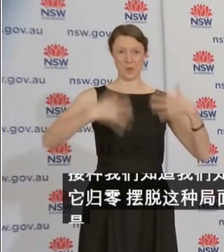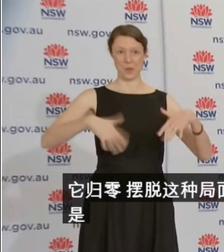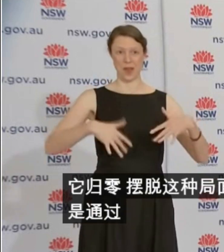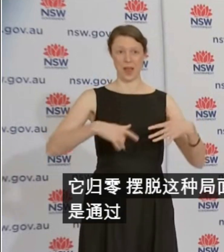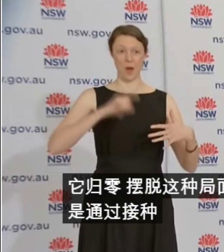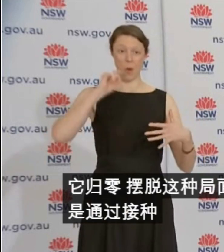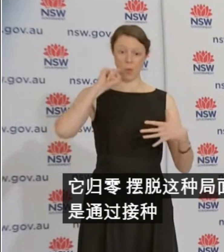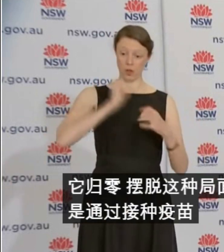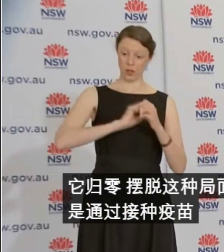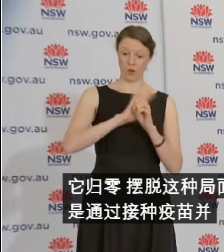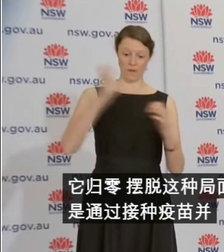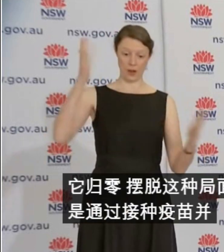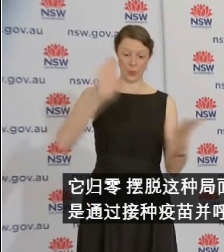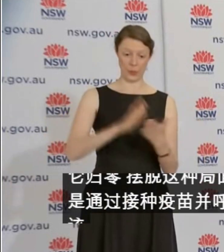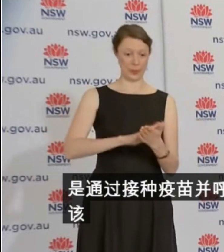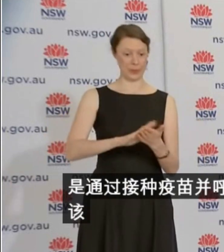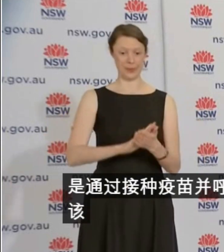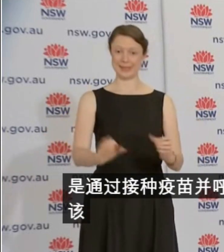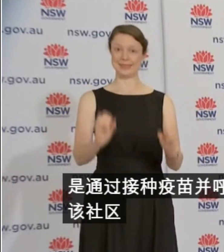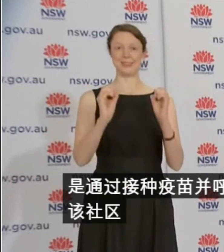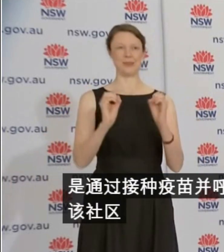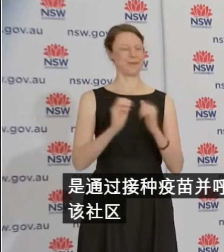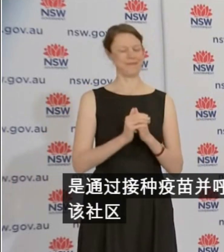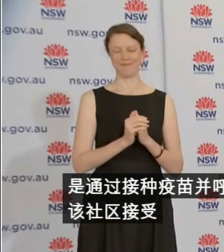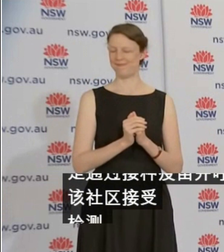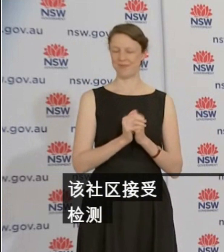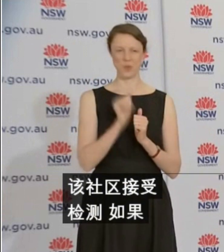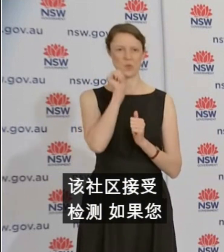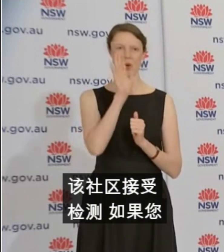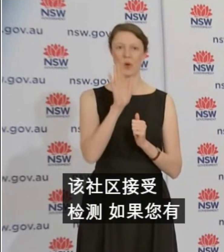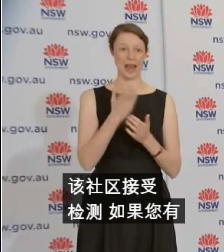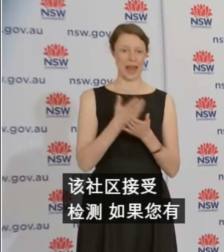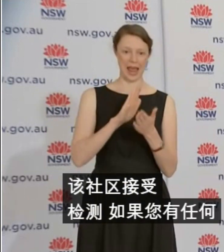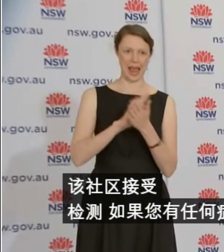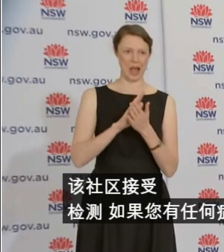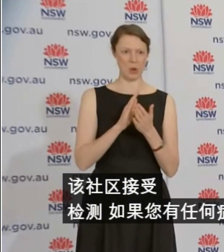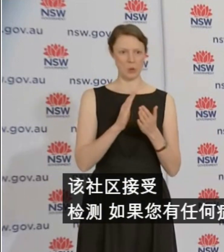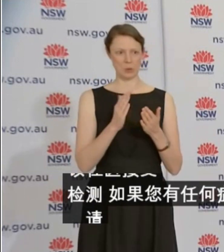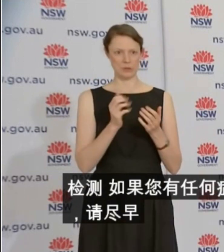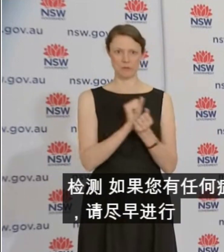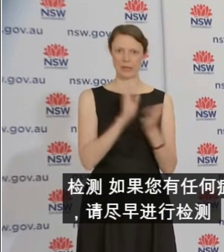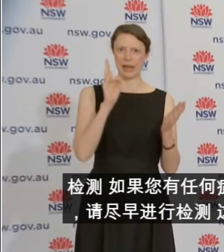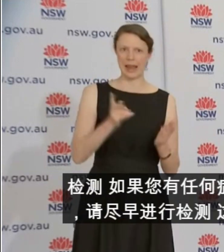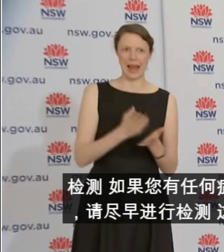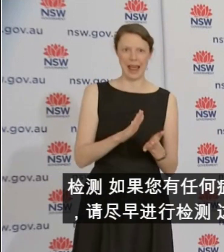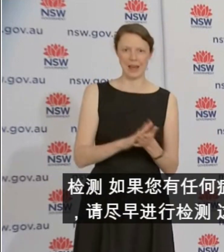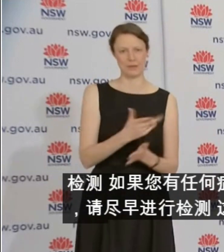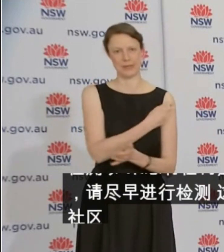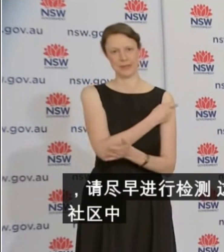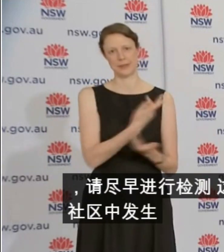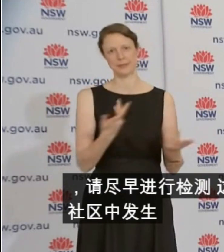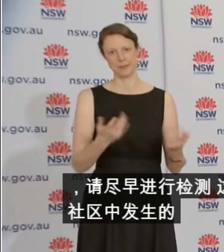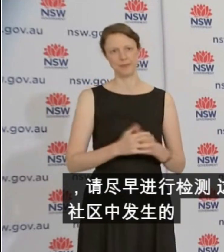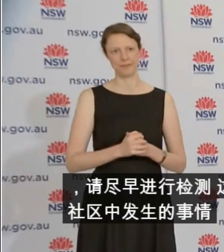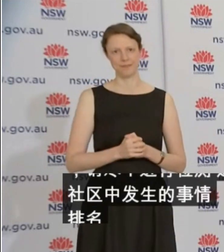this is through vaccination, and a call out to that community, 1, to get tested early if you have any symptoms. It's going to help us keep an eye on